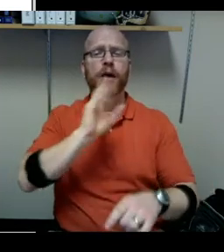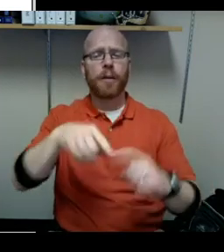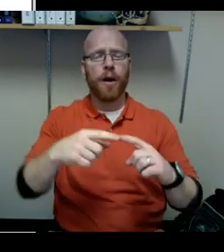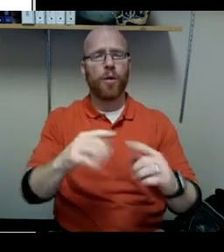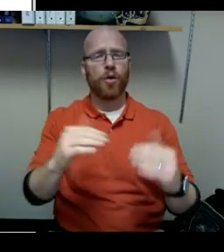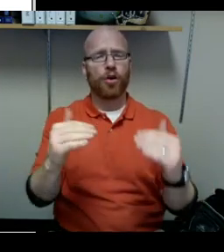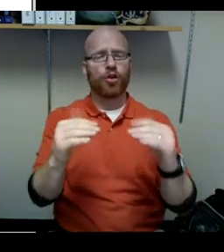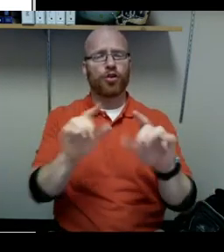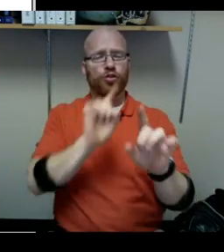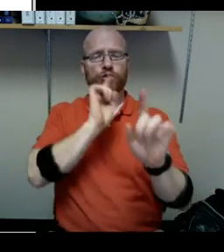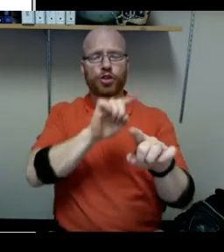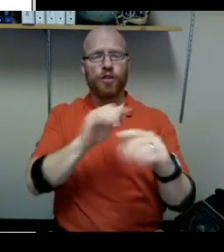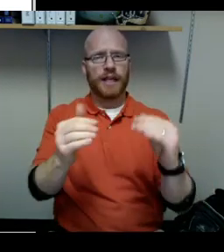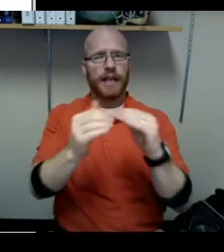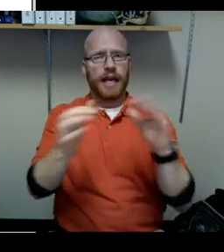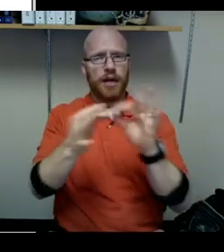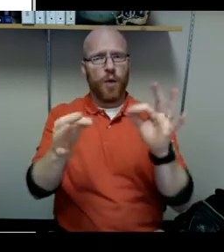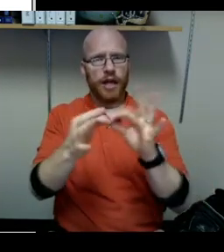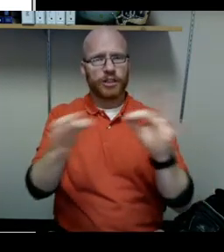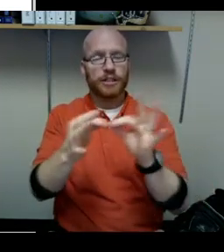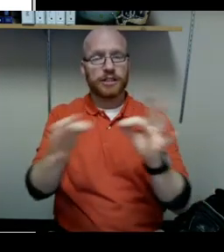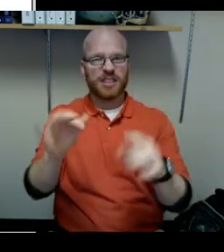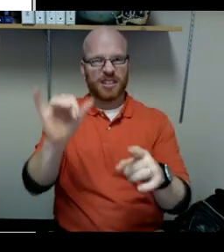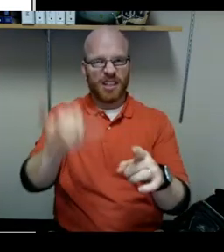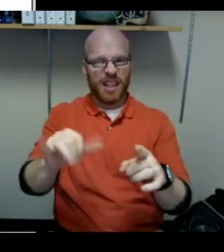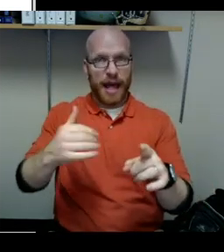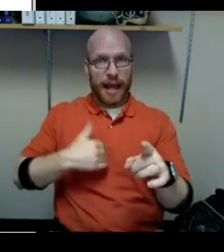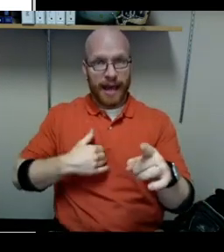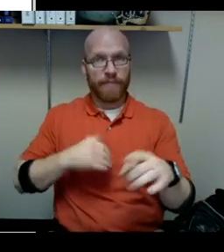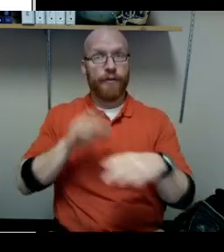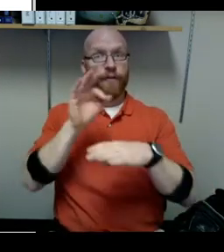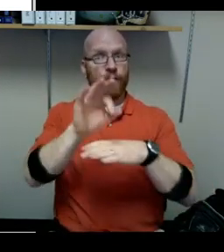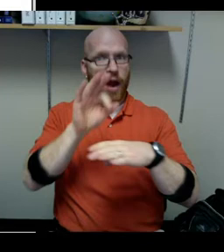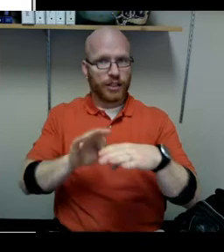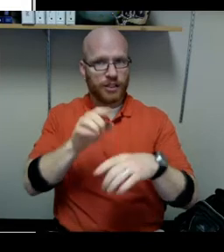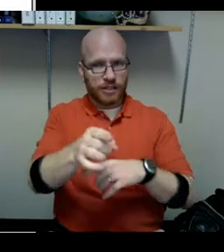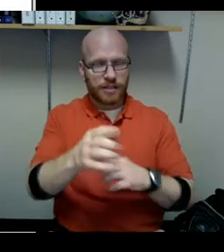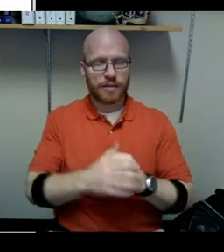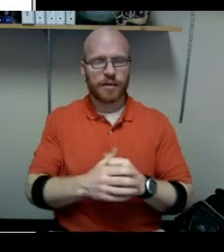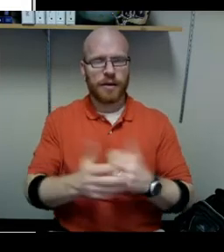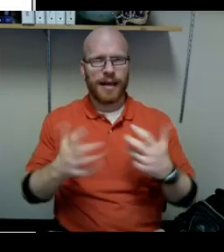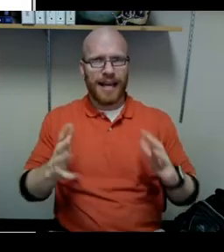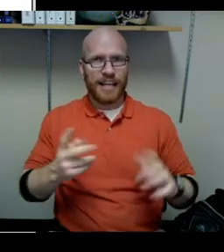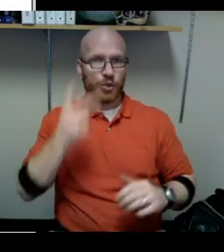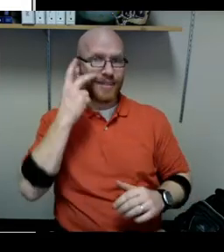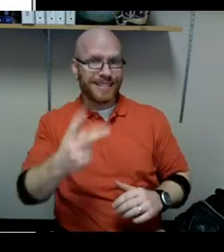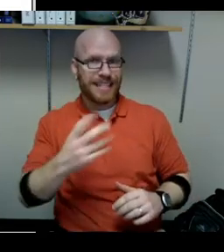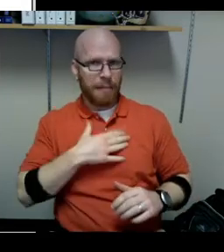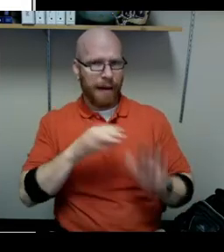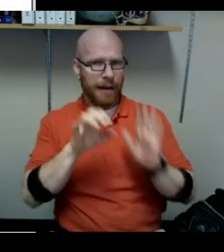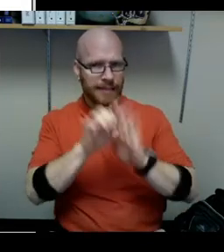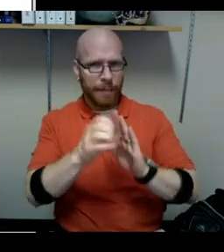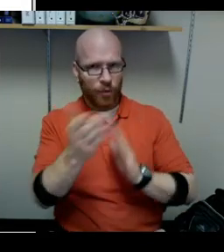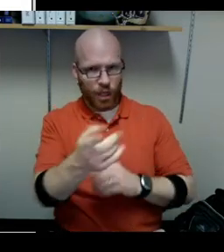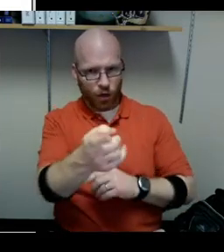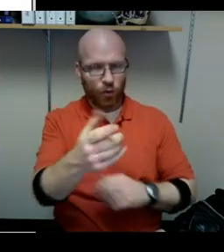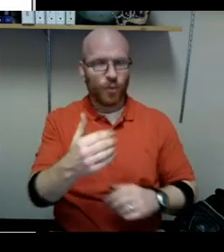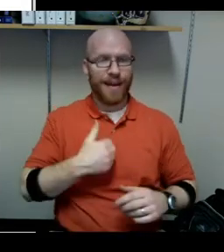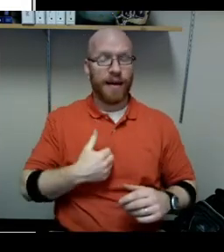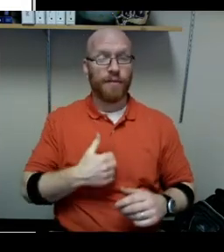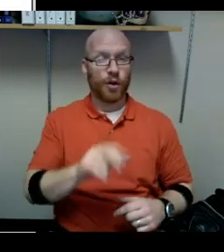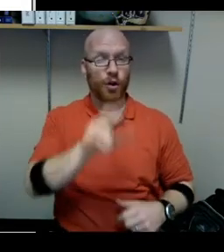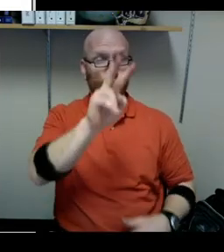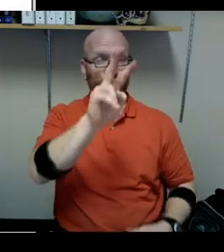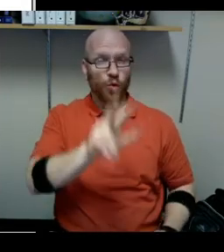Today we're going to talk about solving equations that have fractions. As you can see my example here,